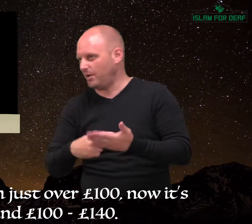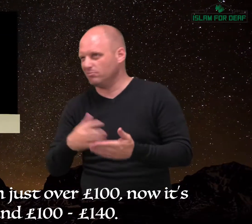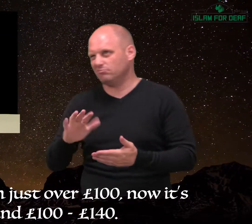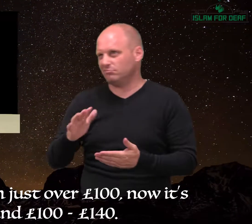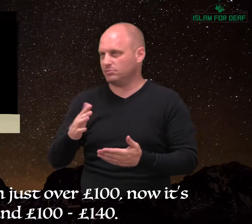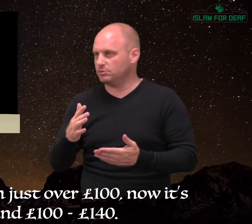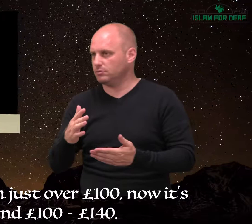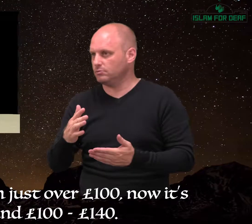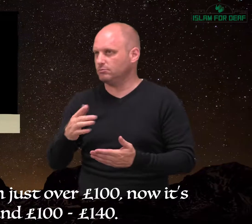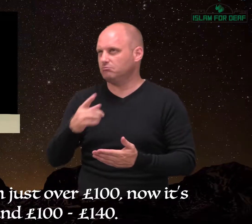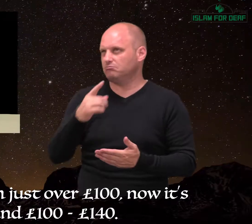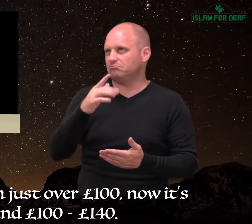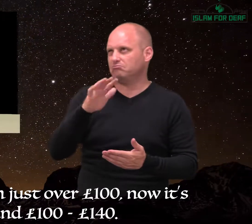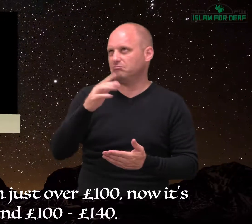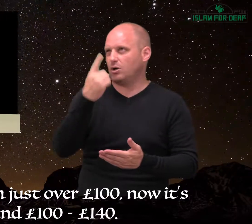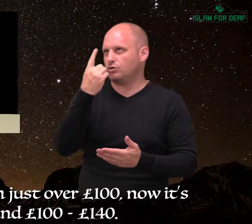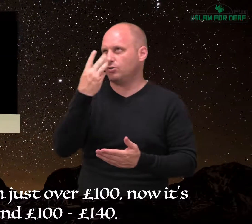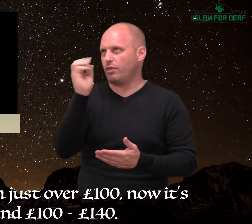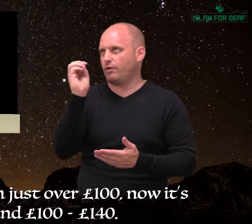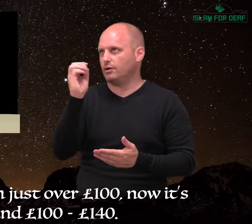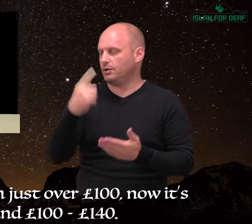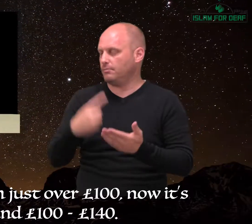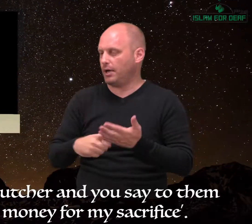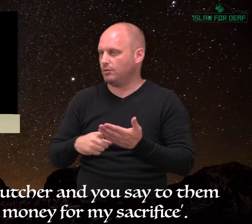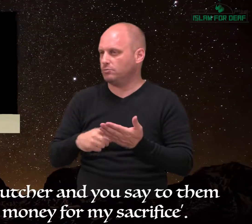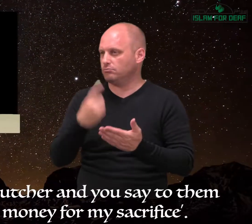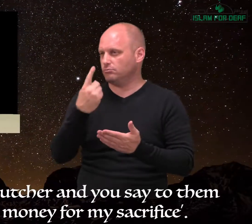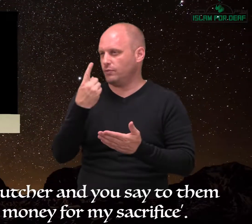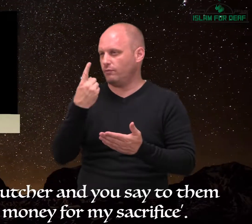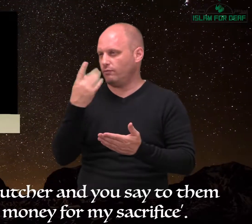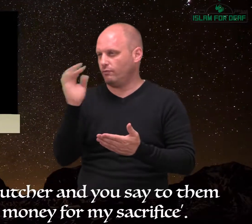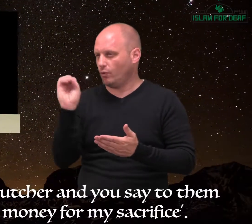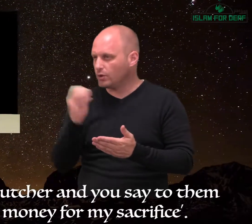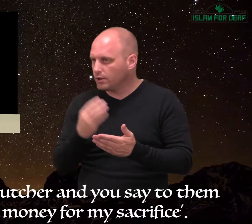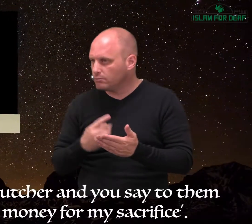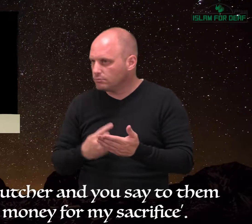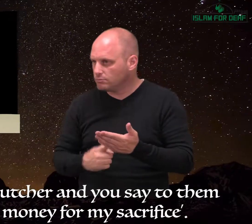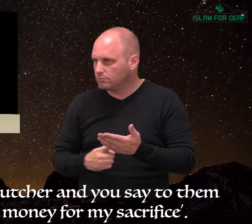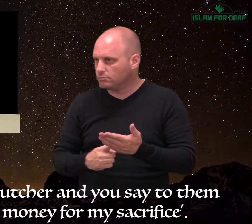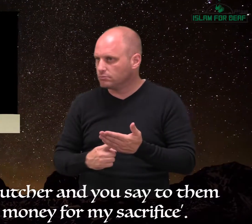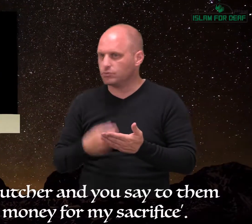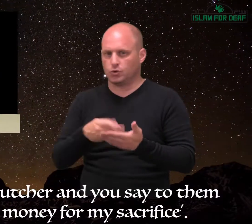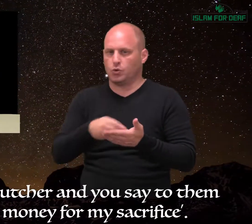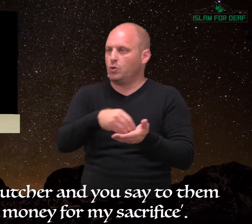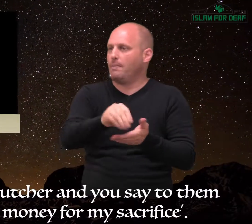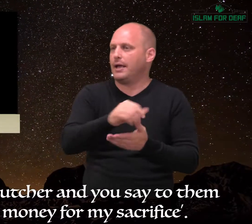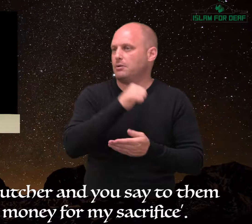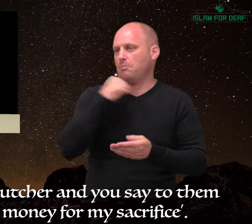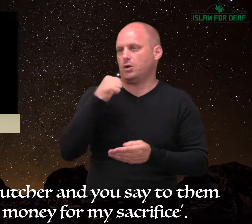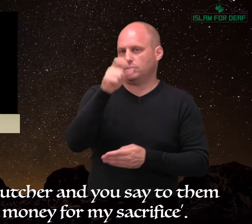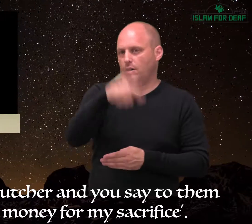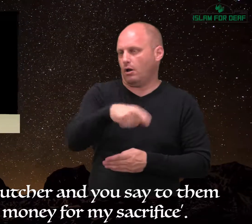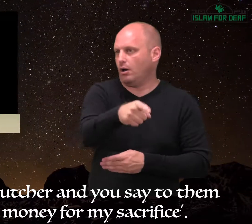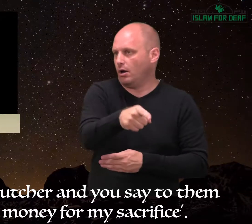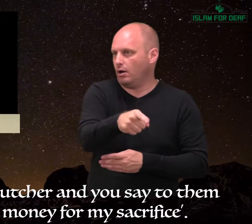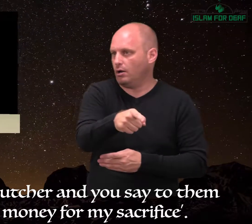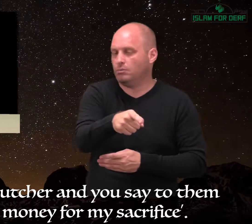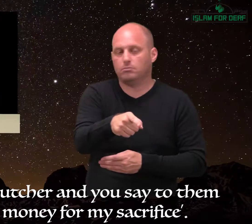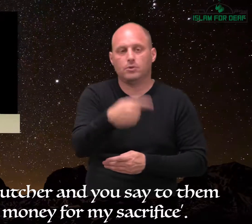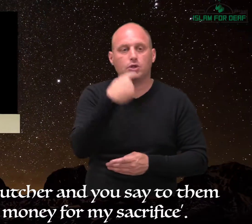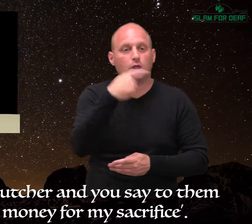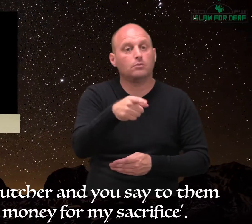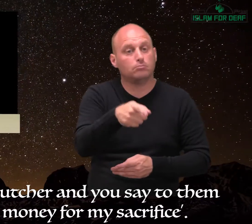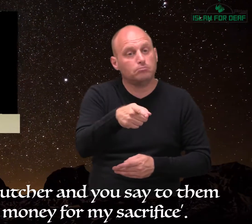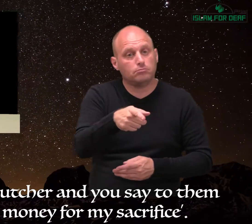around £130, £40. So you pay to the butcher and you say